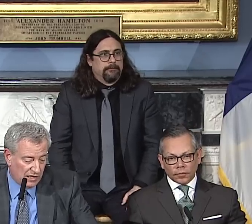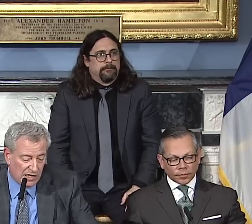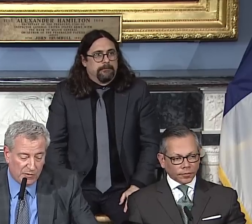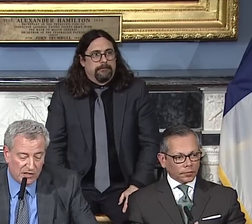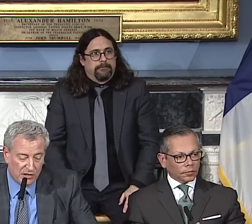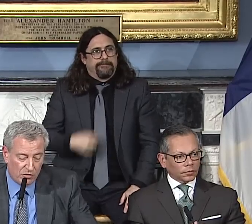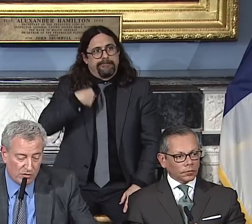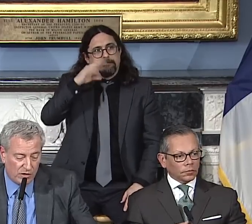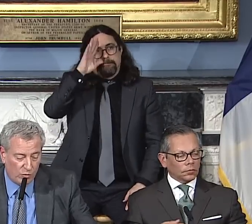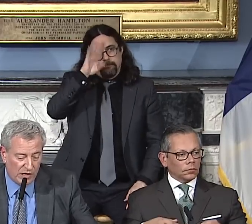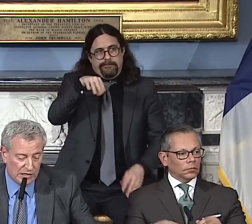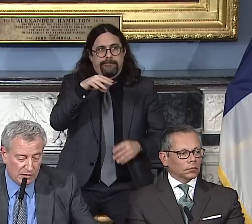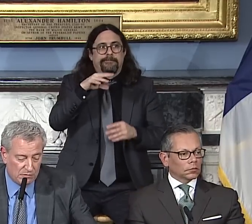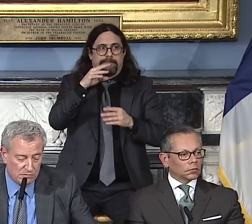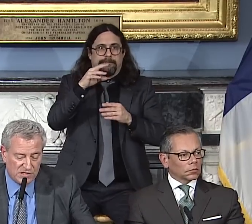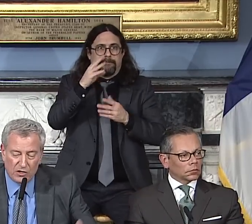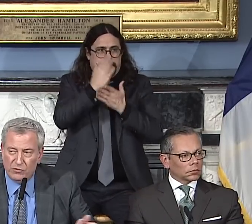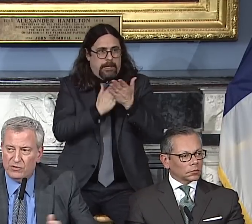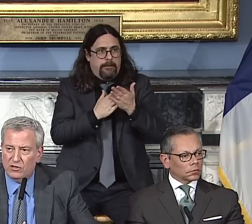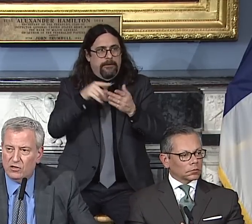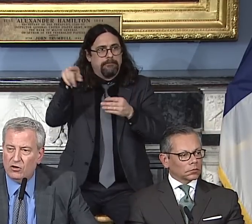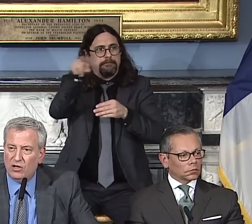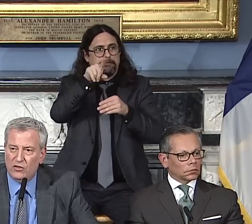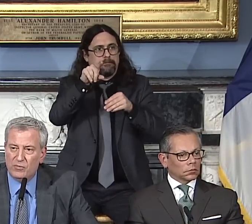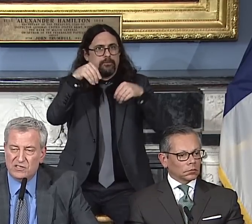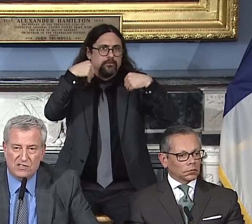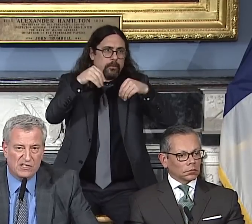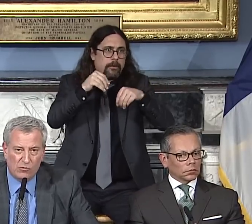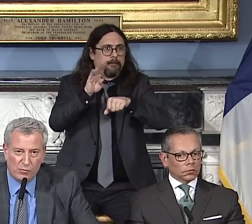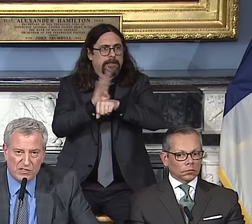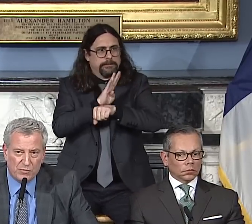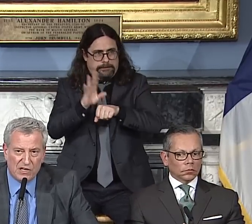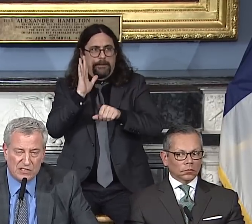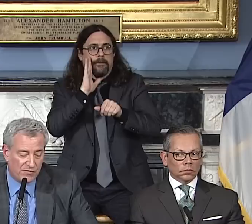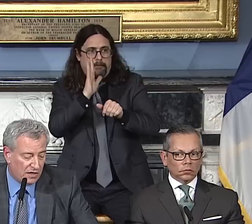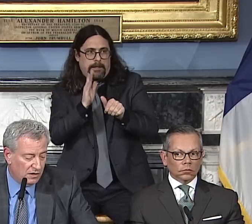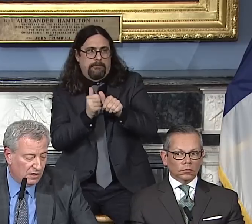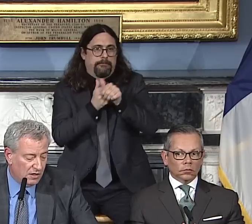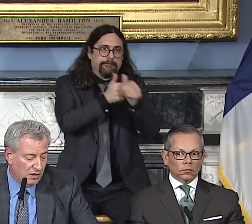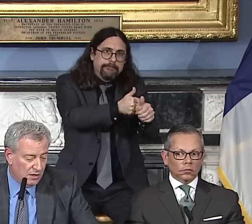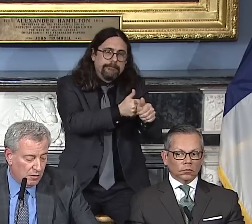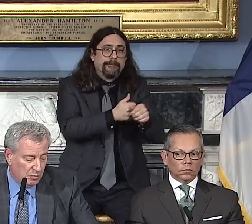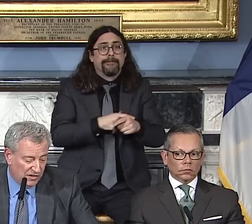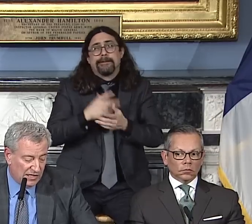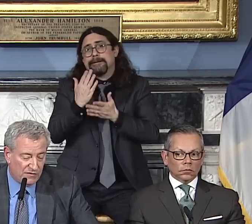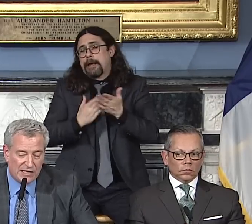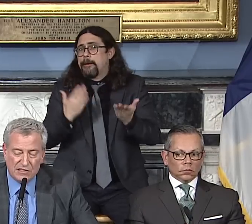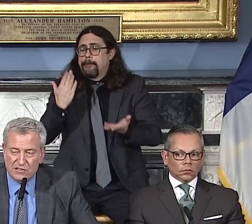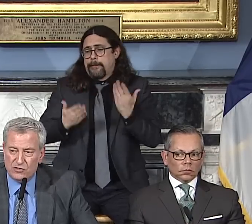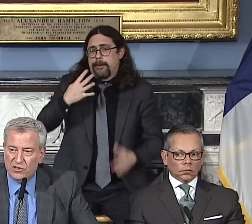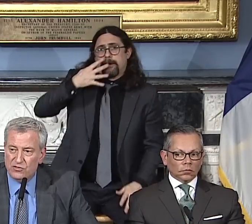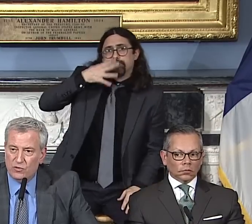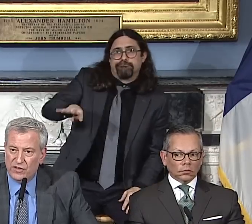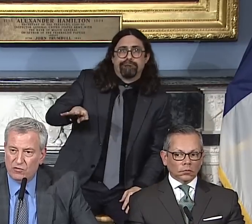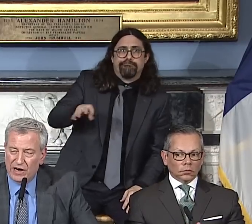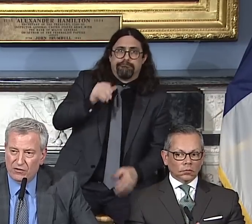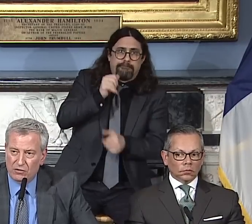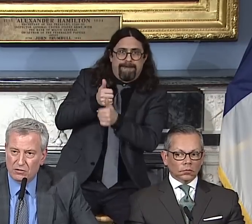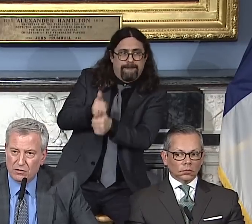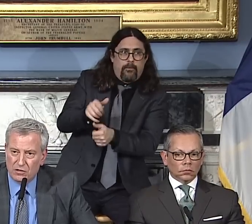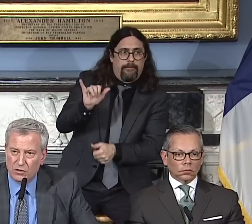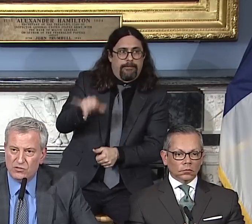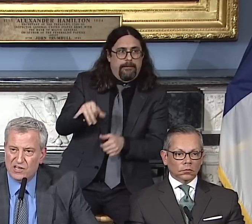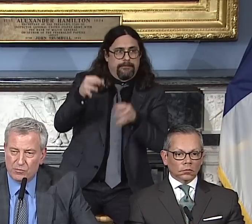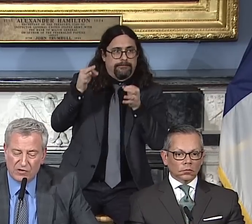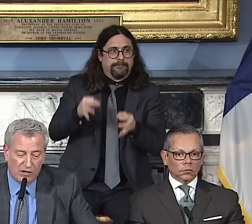work economically or they want to stay open for the long haul. Other businesses, I won't be surprised if they believe that's a situation where they'd